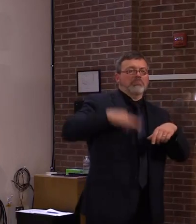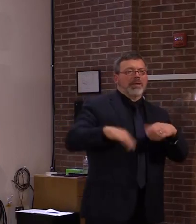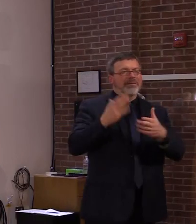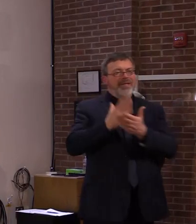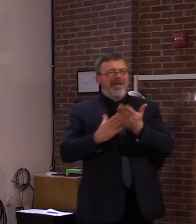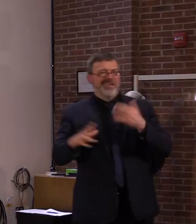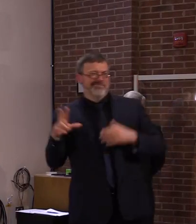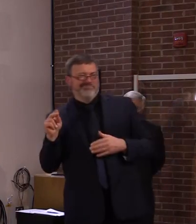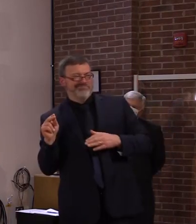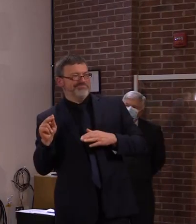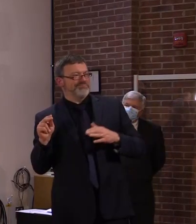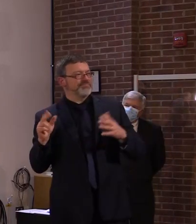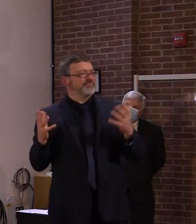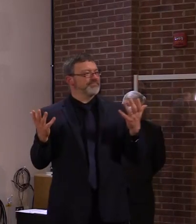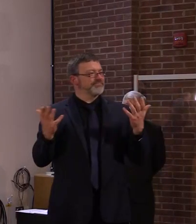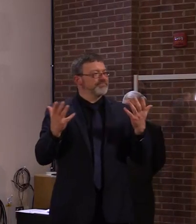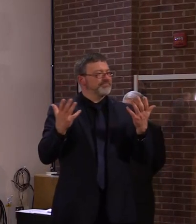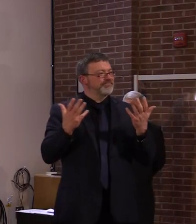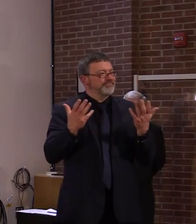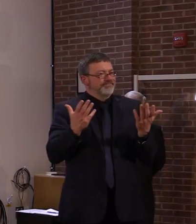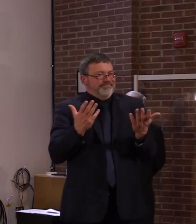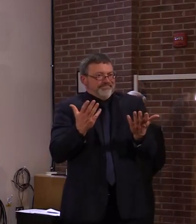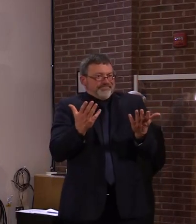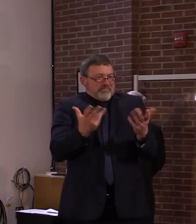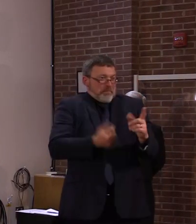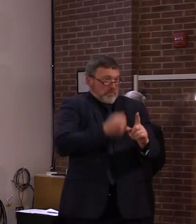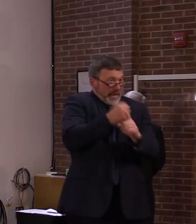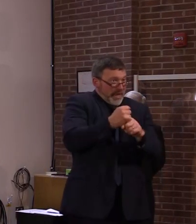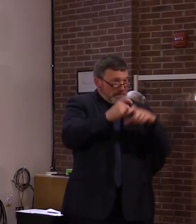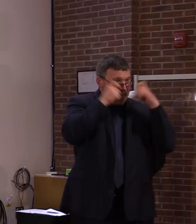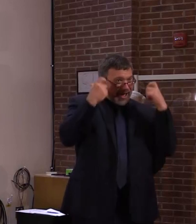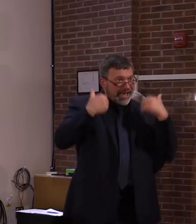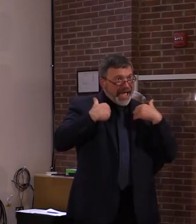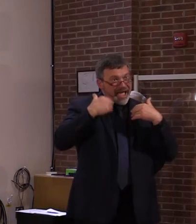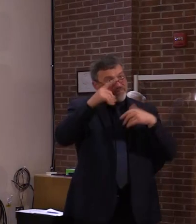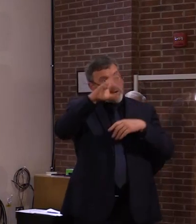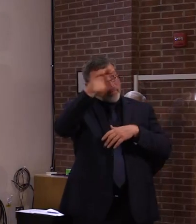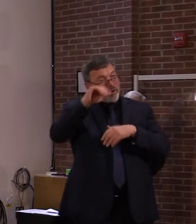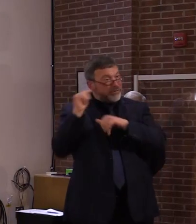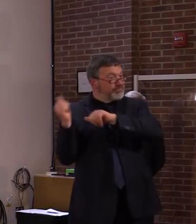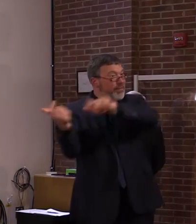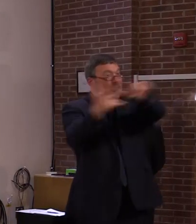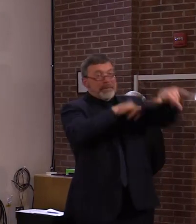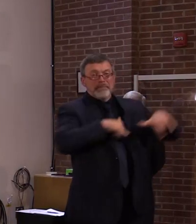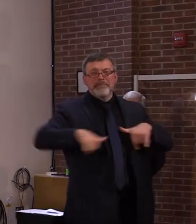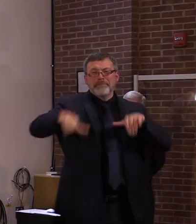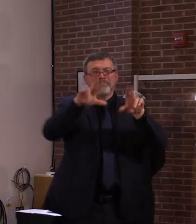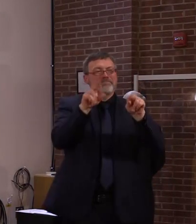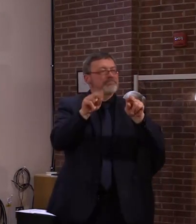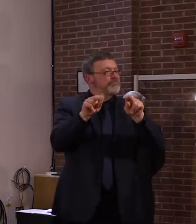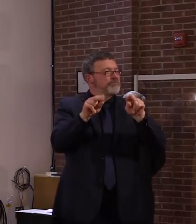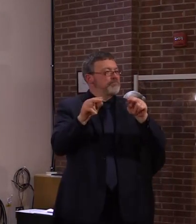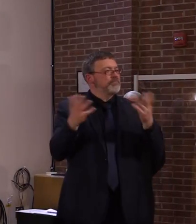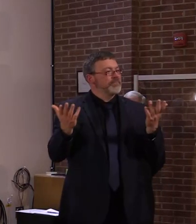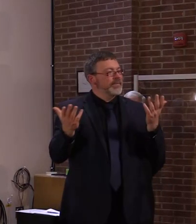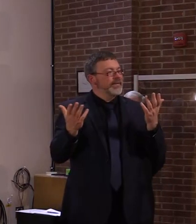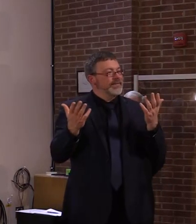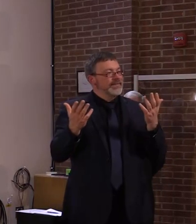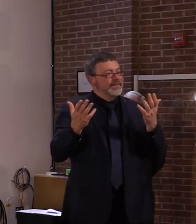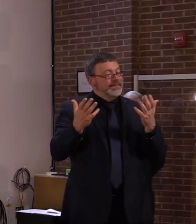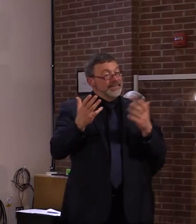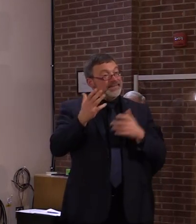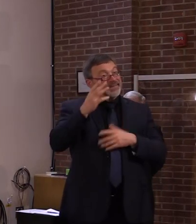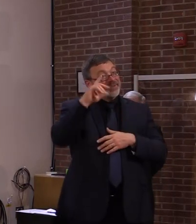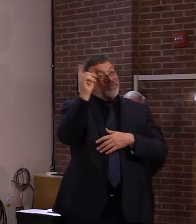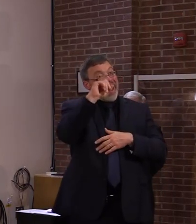other circumstances, which are probably the more transmission-prone circumstances, where actually the compliance